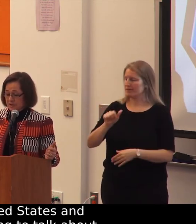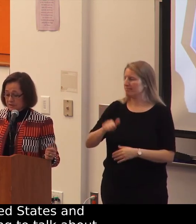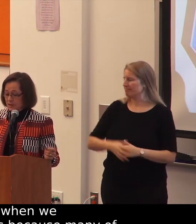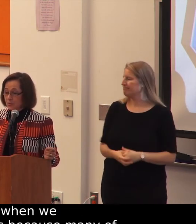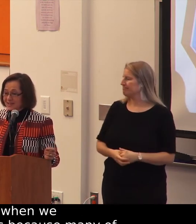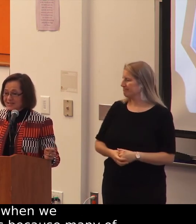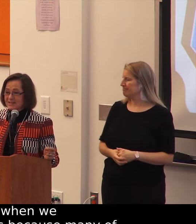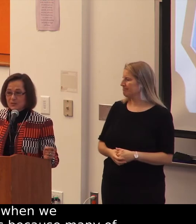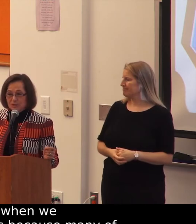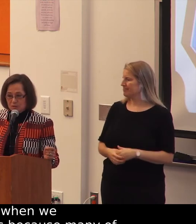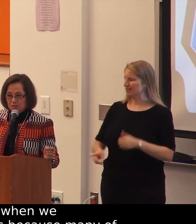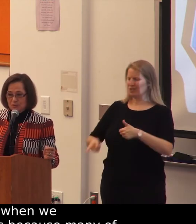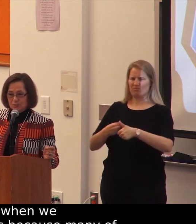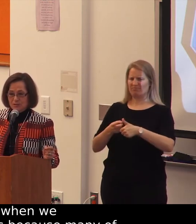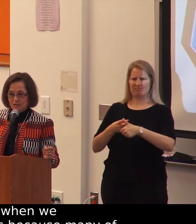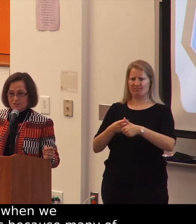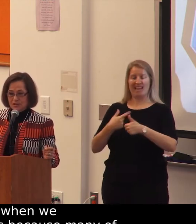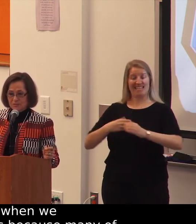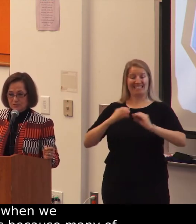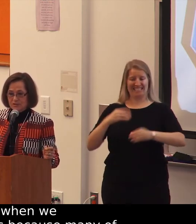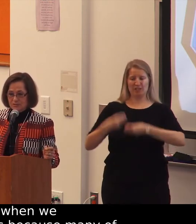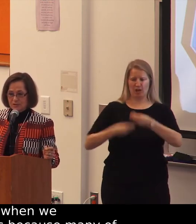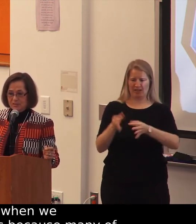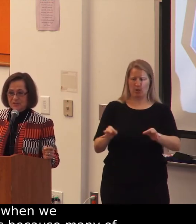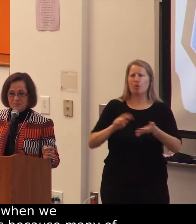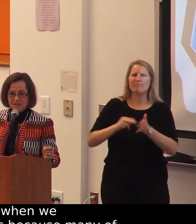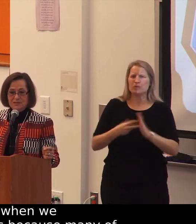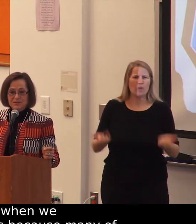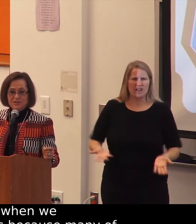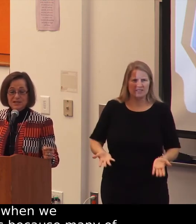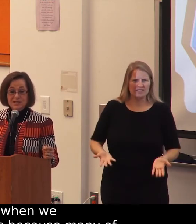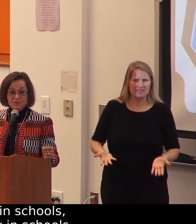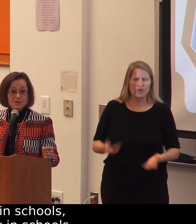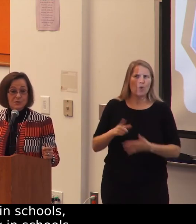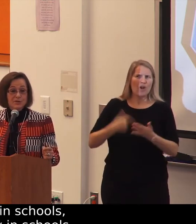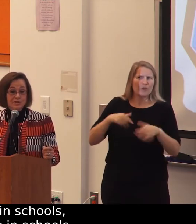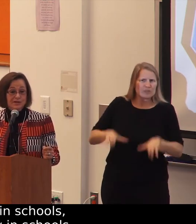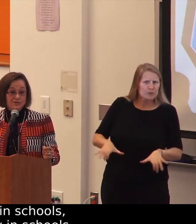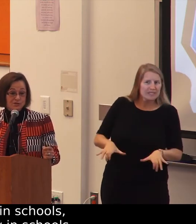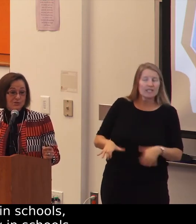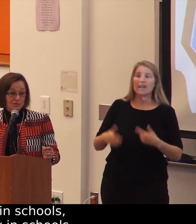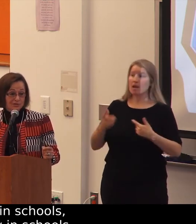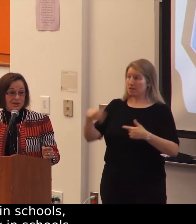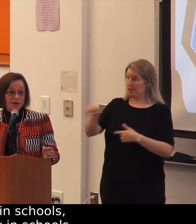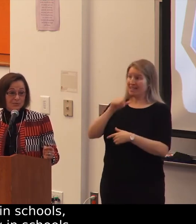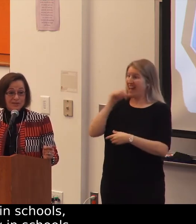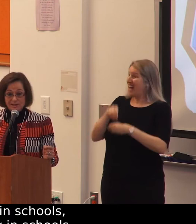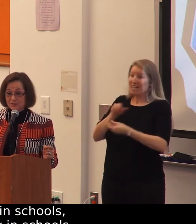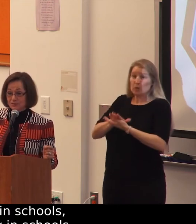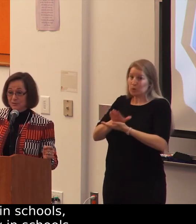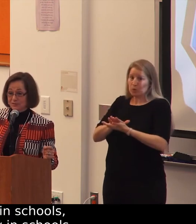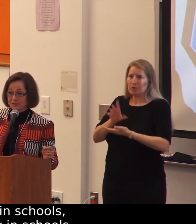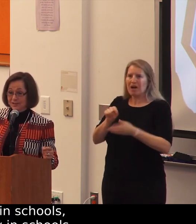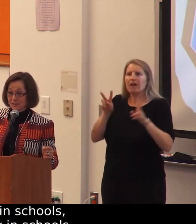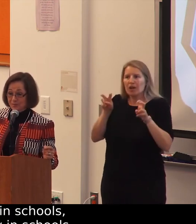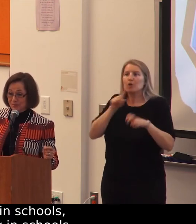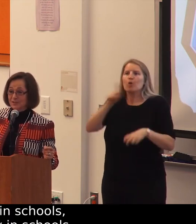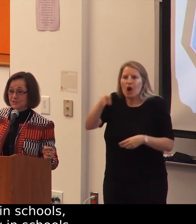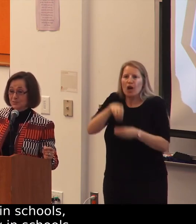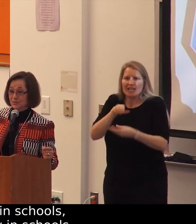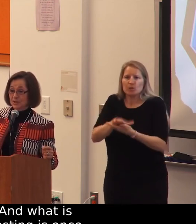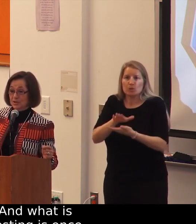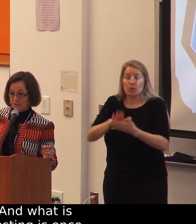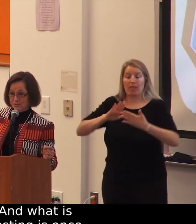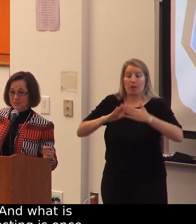talk about is what is it that we do when we teach languages, right? Because many of us, even though we are not in schools, are really in schools.